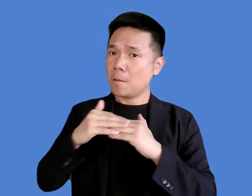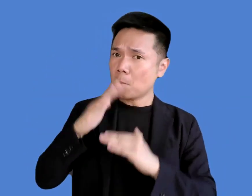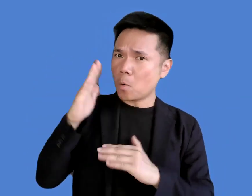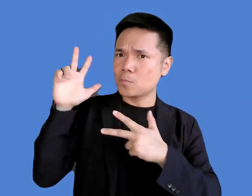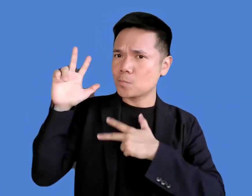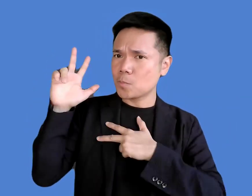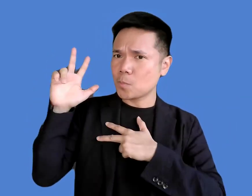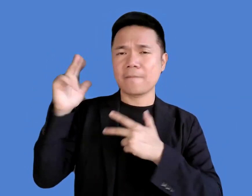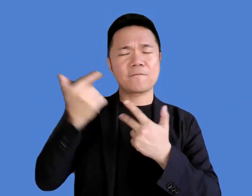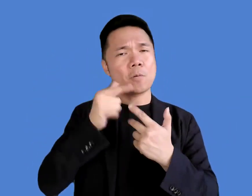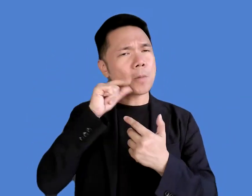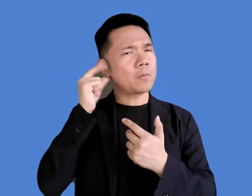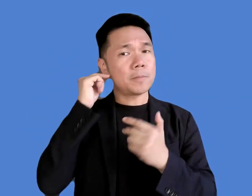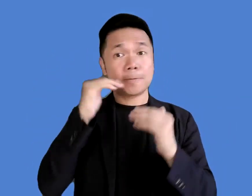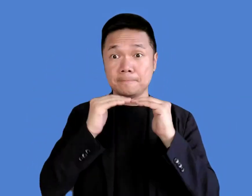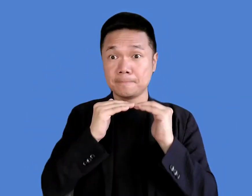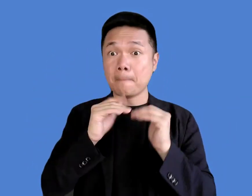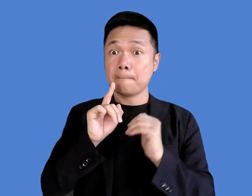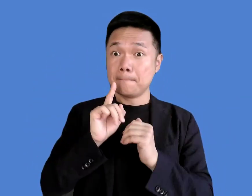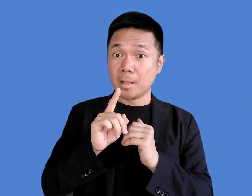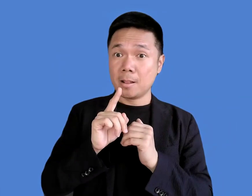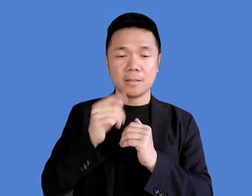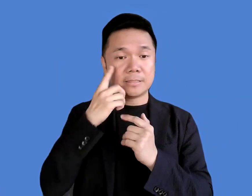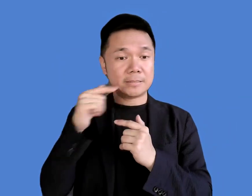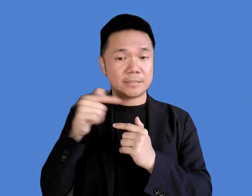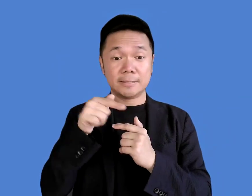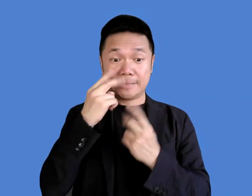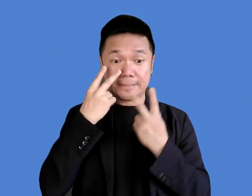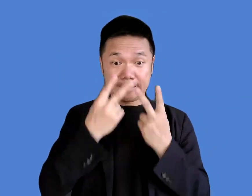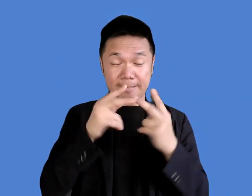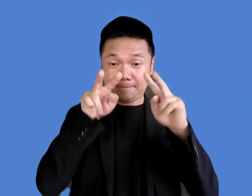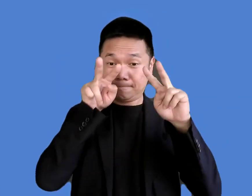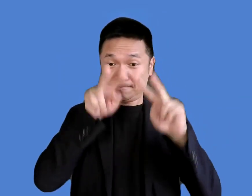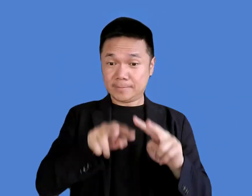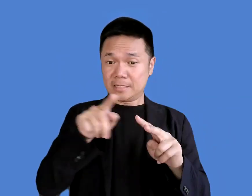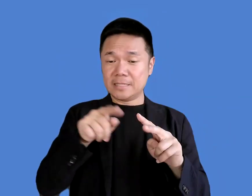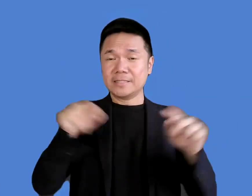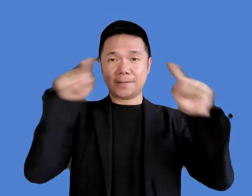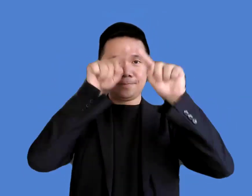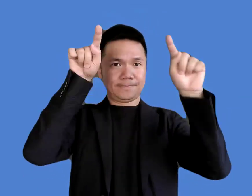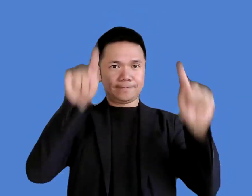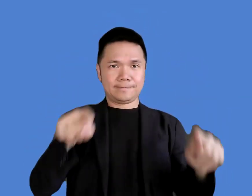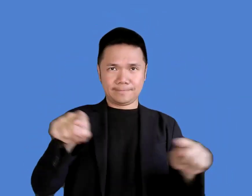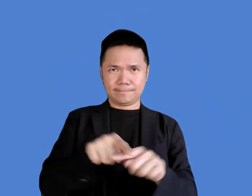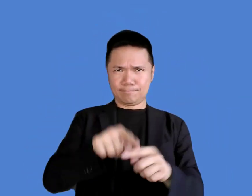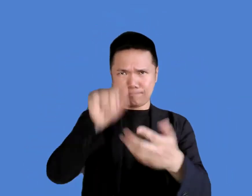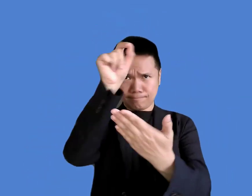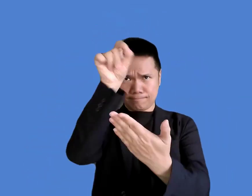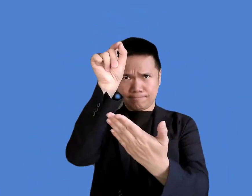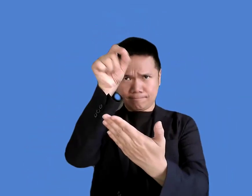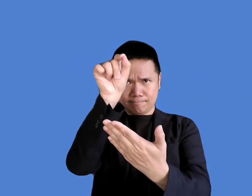to gender equality. But this sheet that you see is actually a policy scorecard that we conducted with